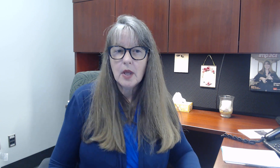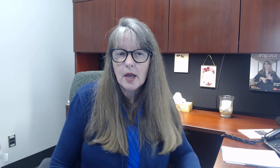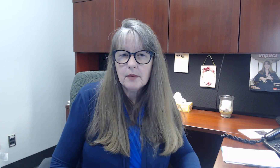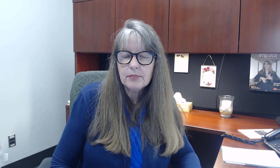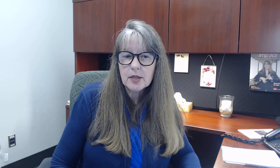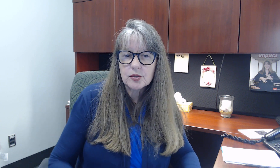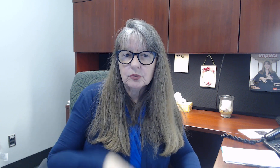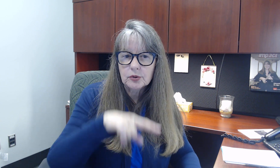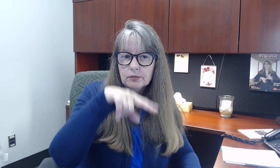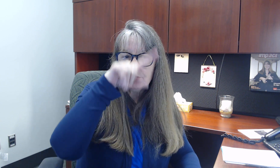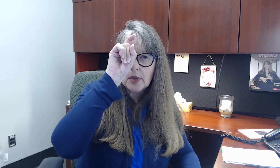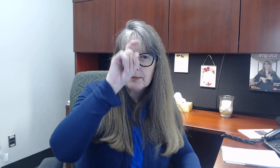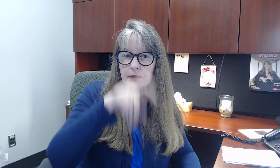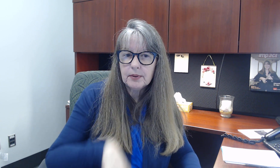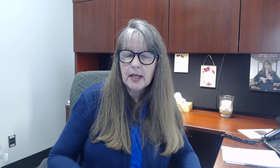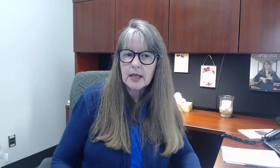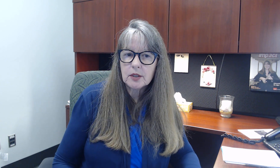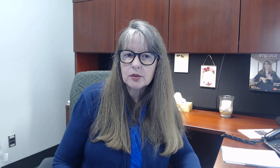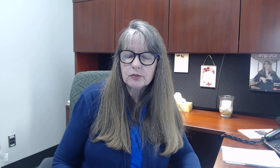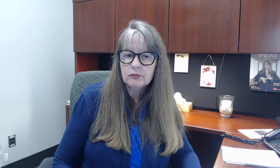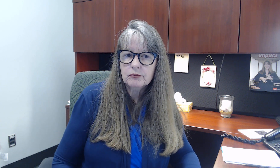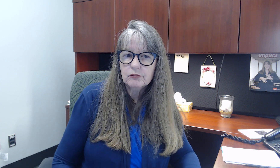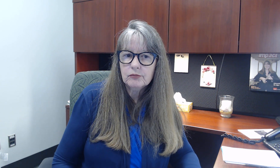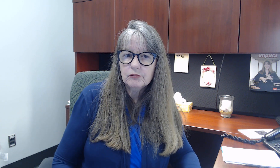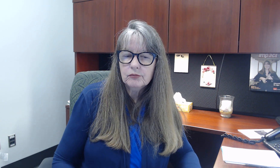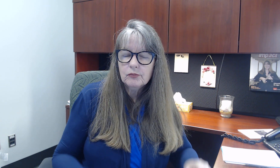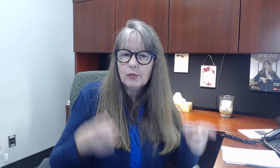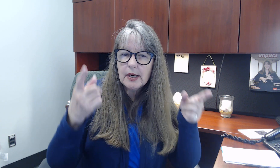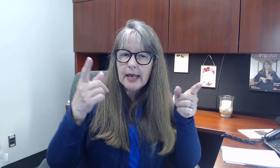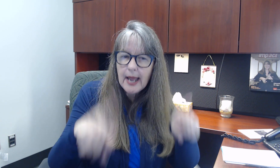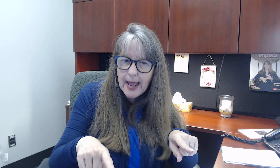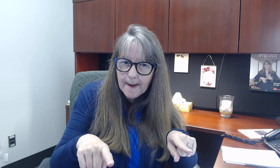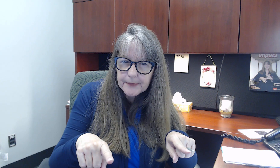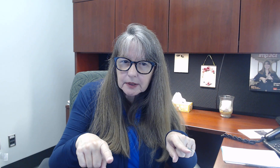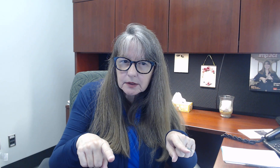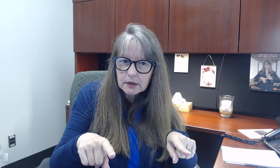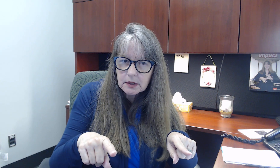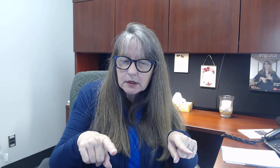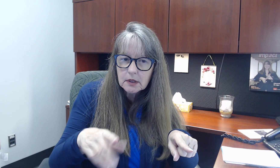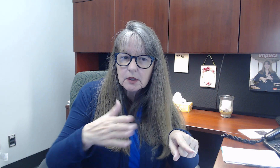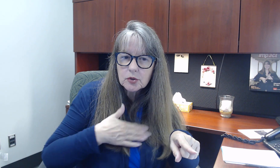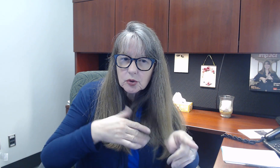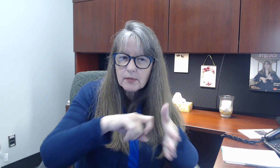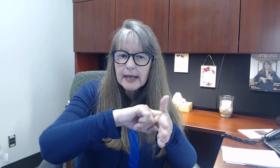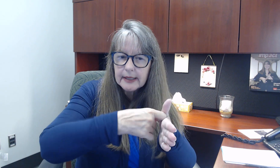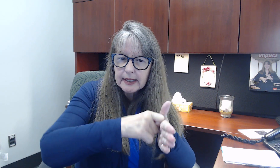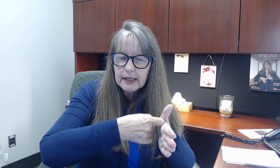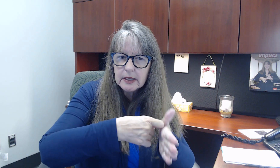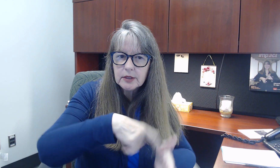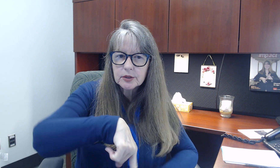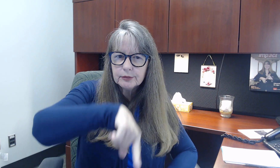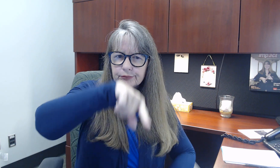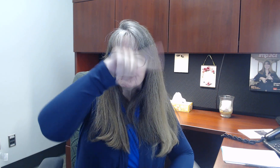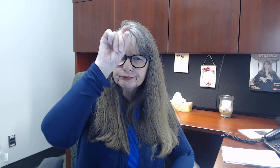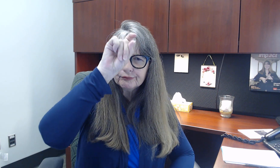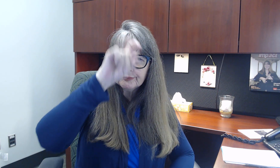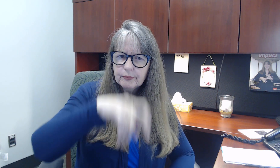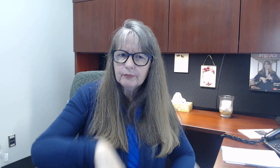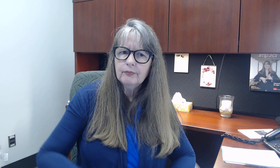I'm puzzled. I'm perplexed. What happened to my keys?